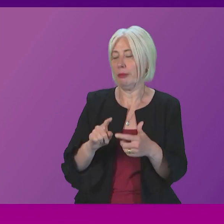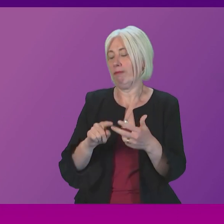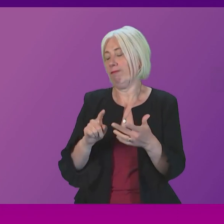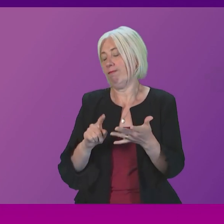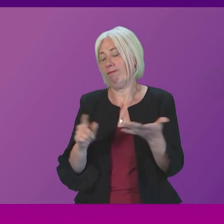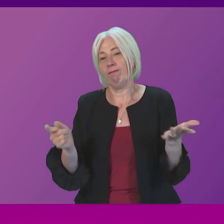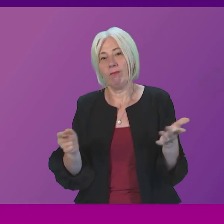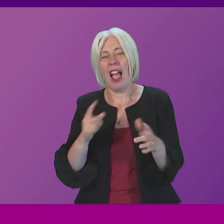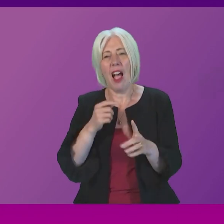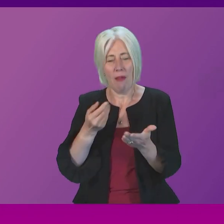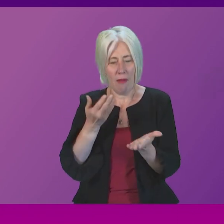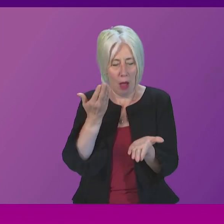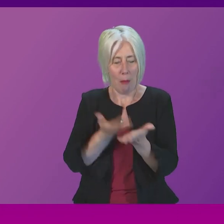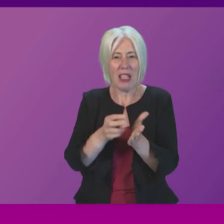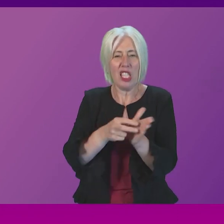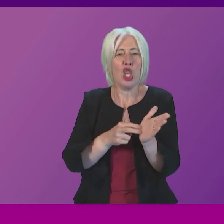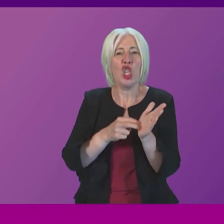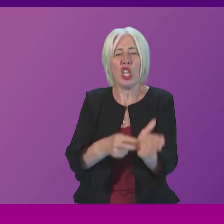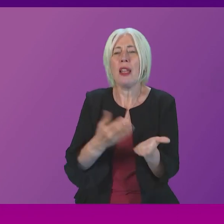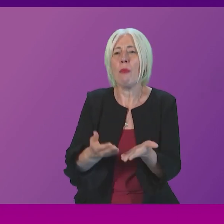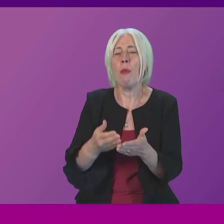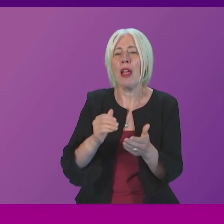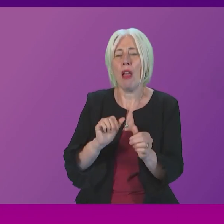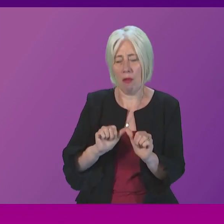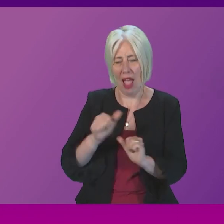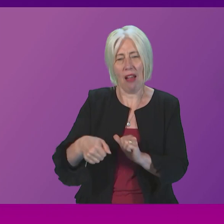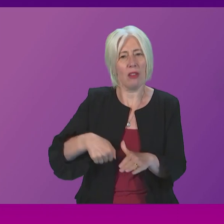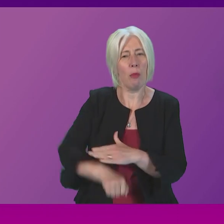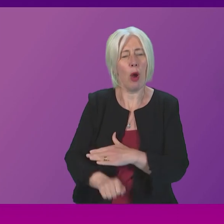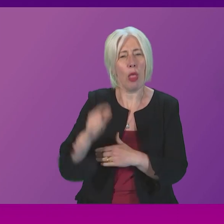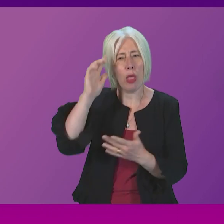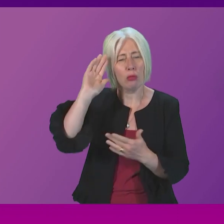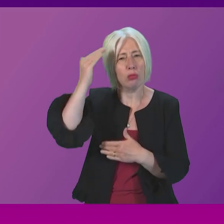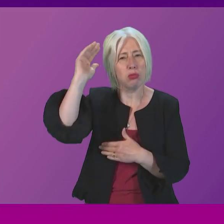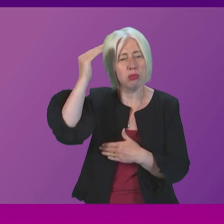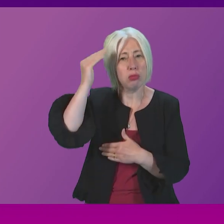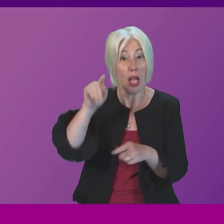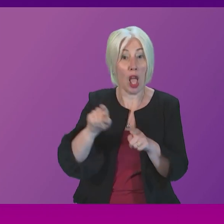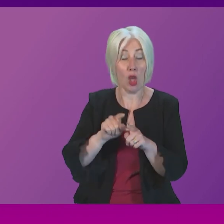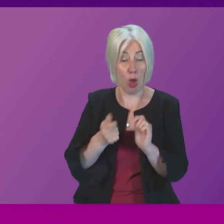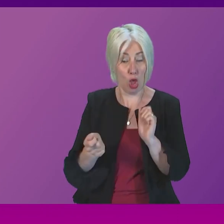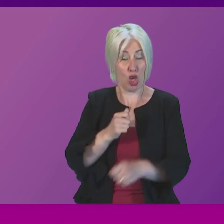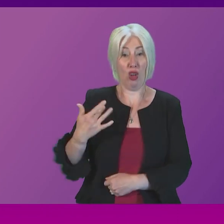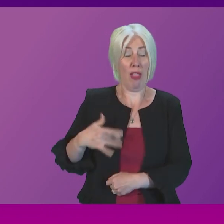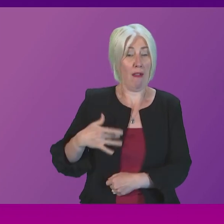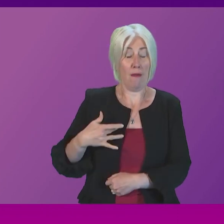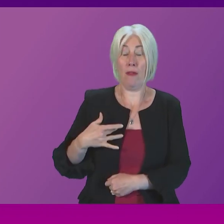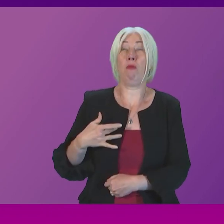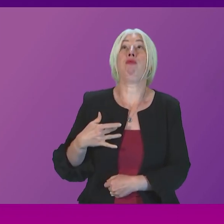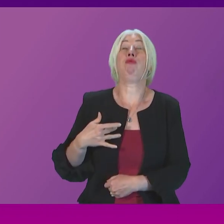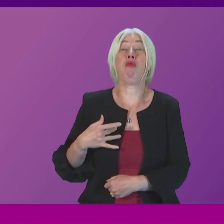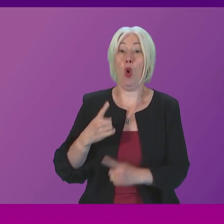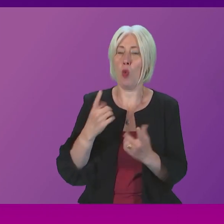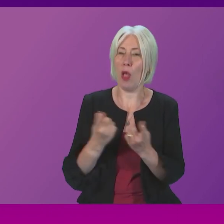We have a petition going through on postpartum psychosis, menopause, when you hit menopause. And I think the one thing that I really